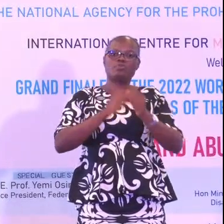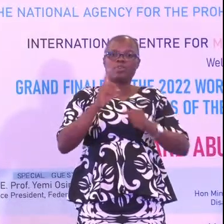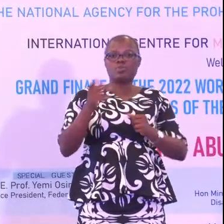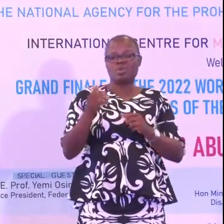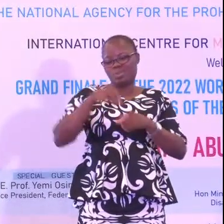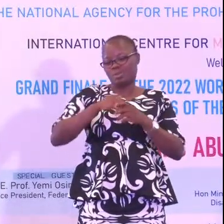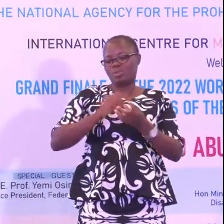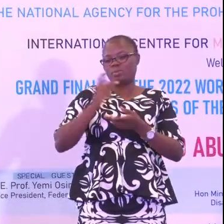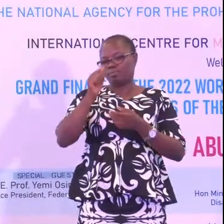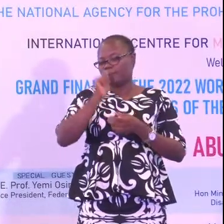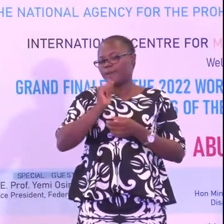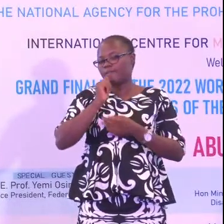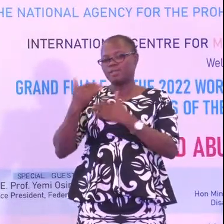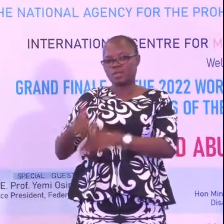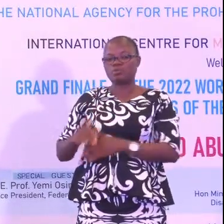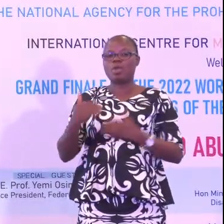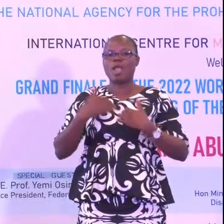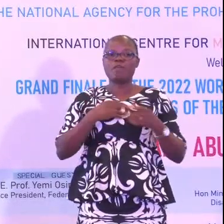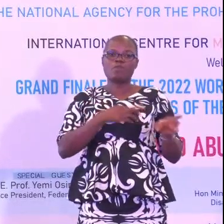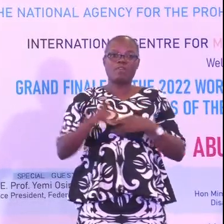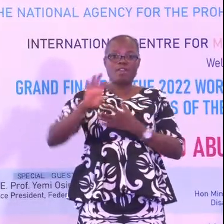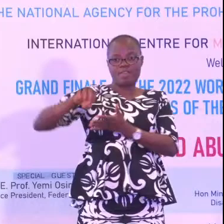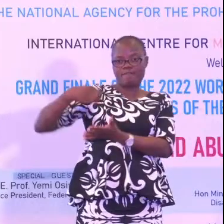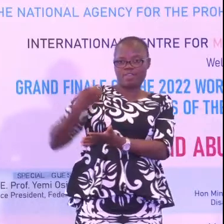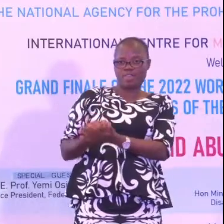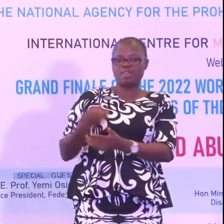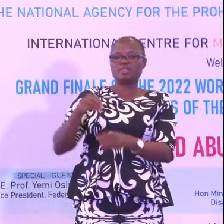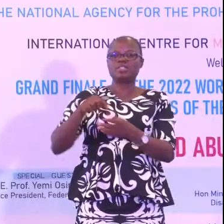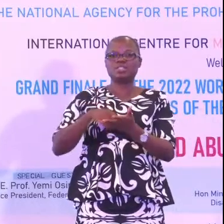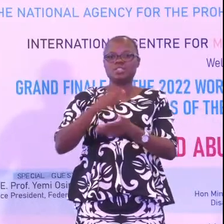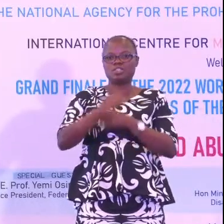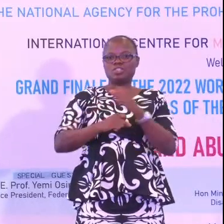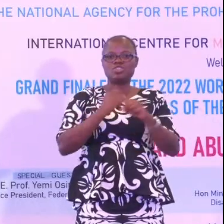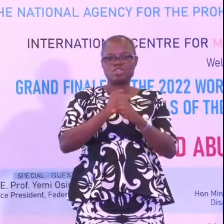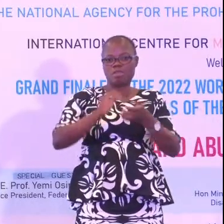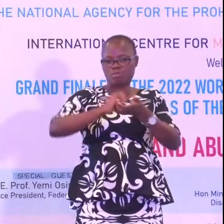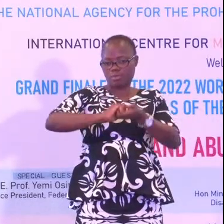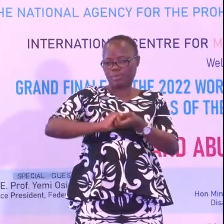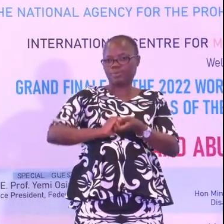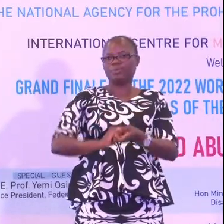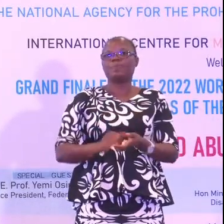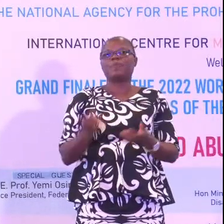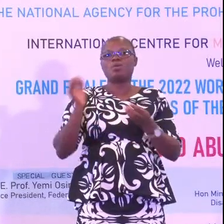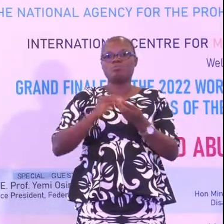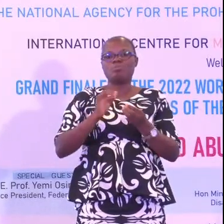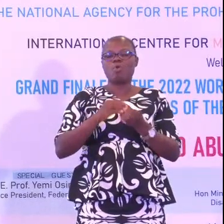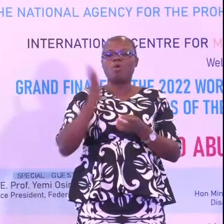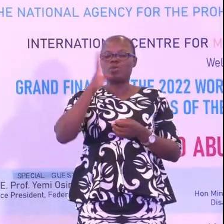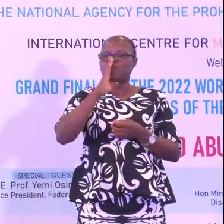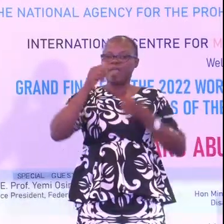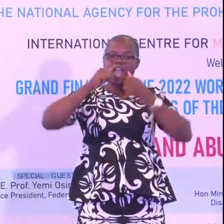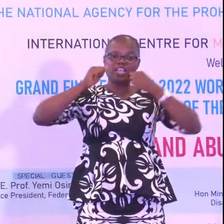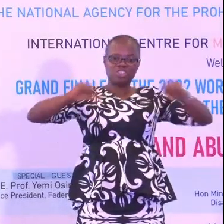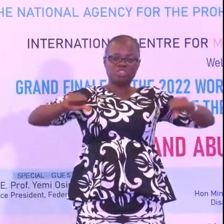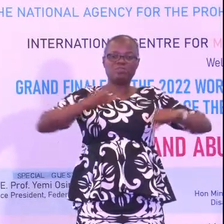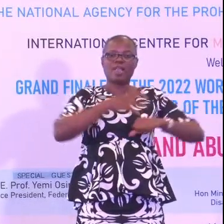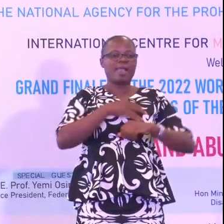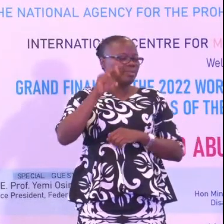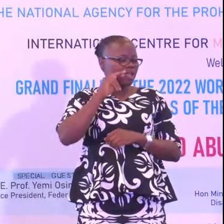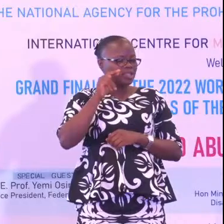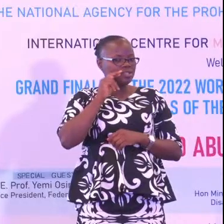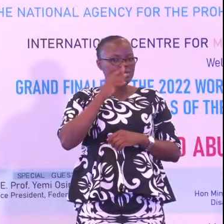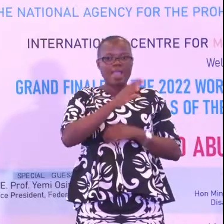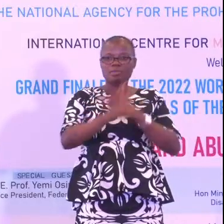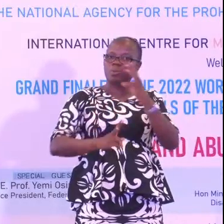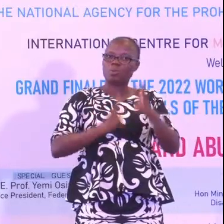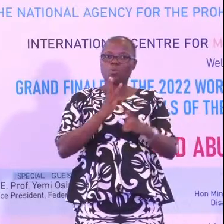private sector, as already evident in this year's collaboration, more will be achieved and Nigeria and the